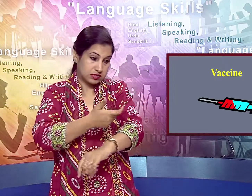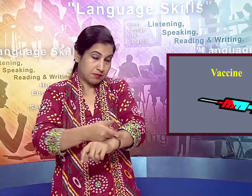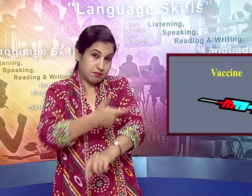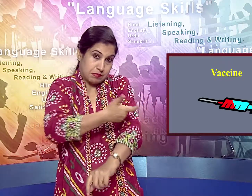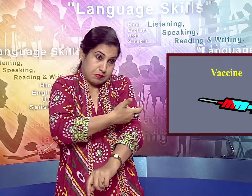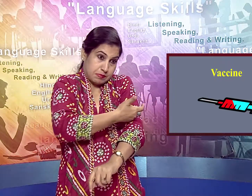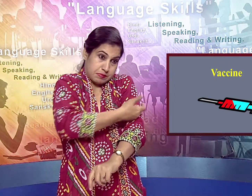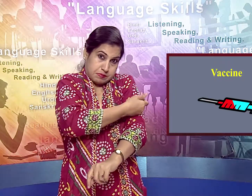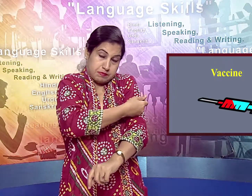body.